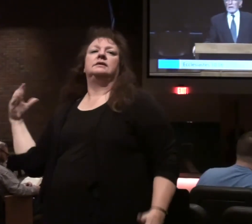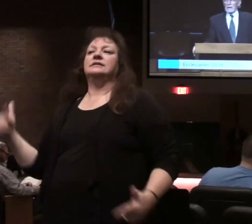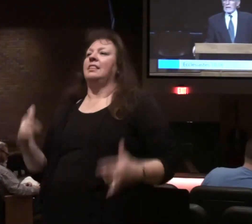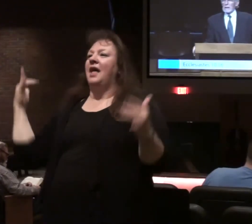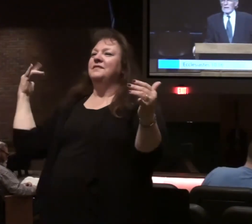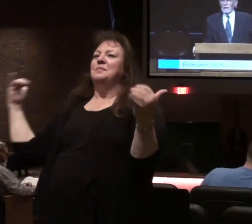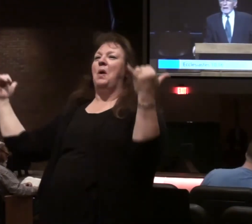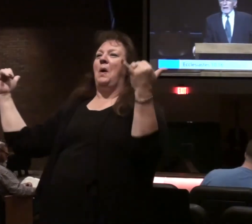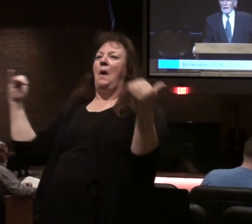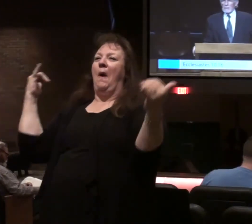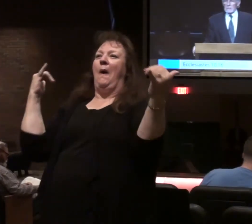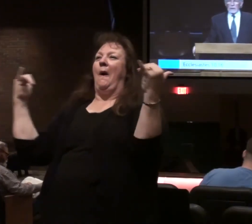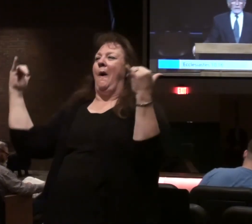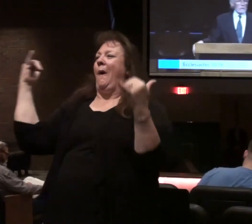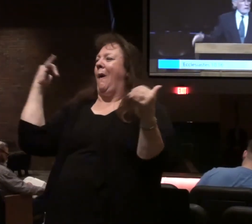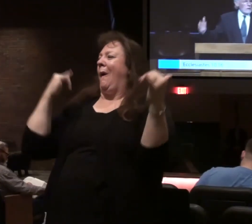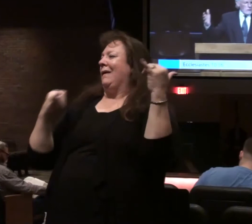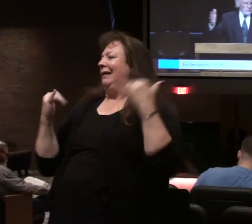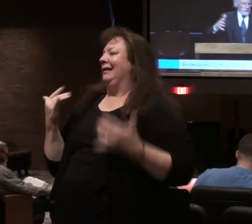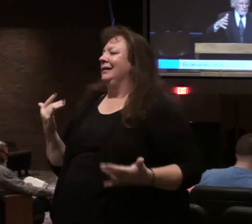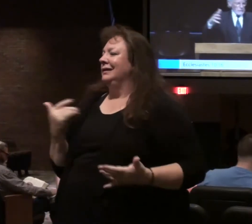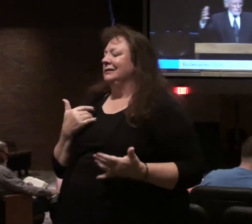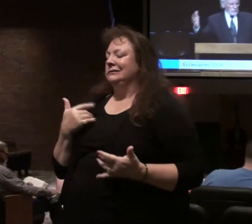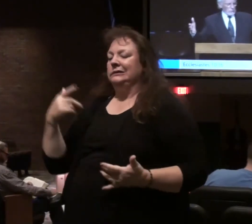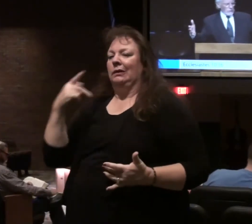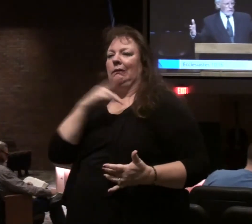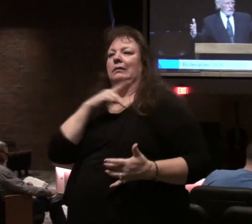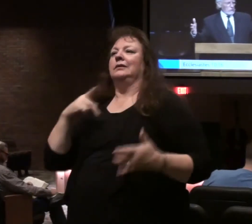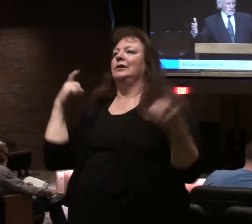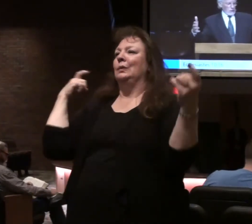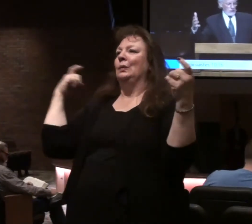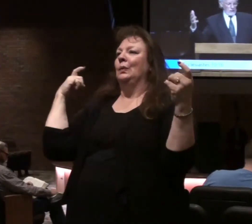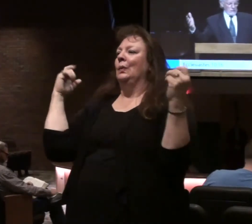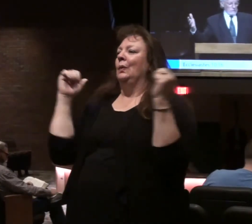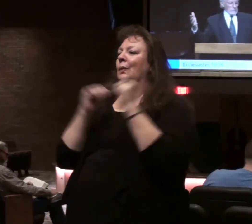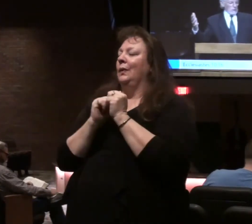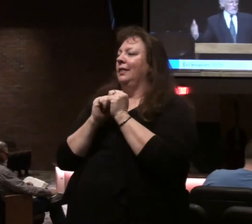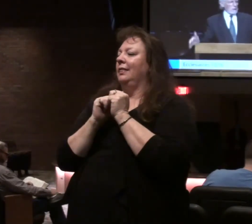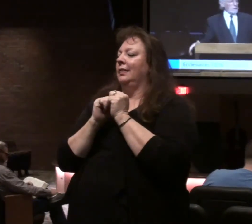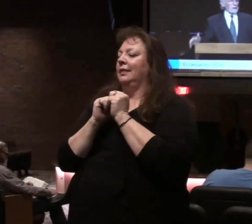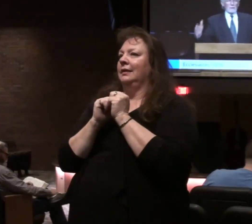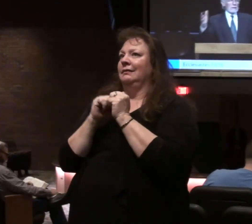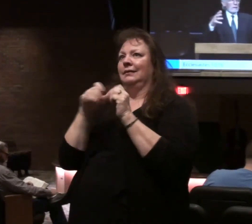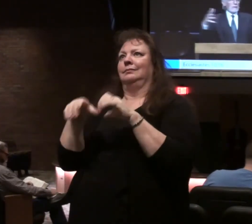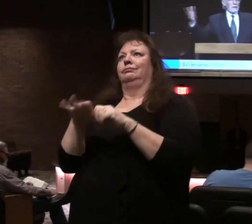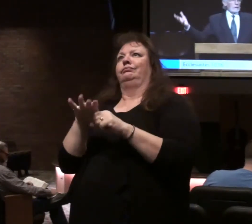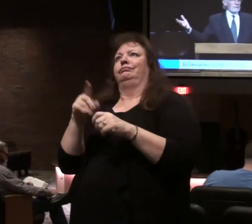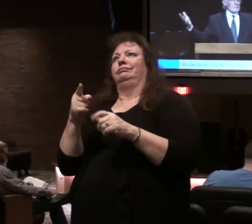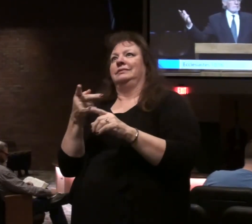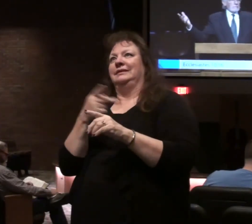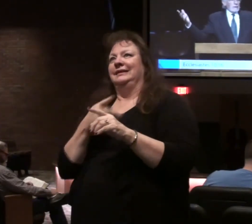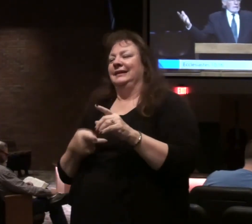big party. And so the princes that rule with this king who's not competent,